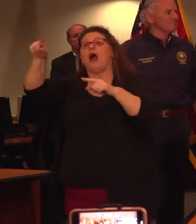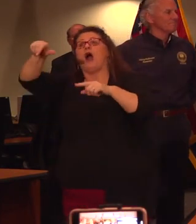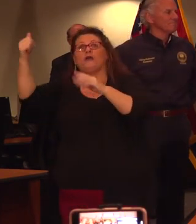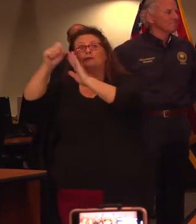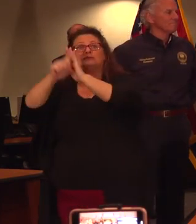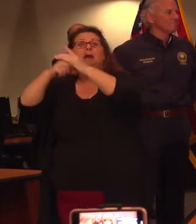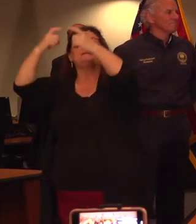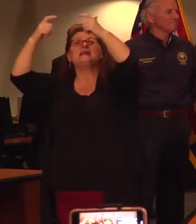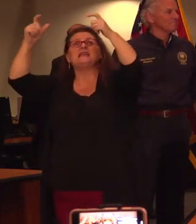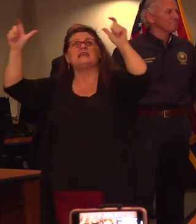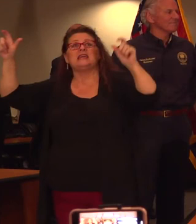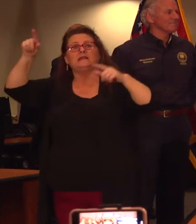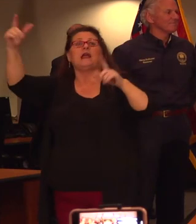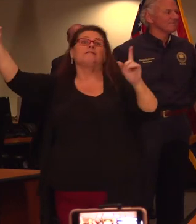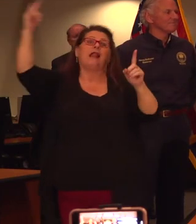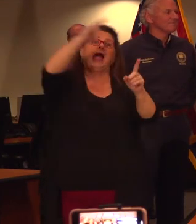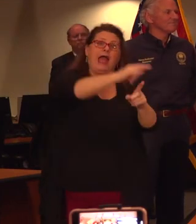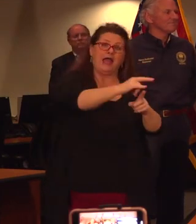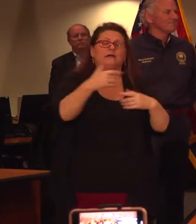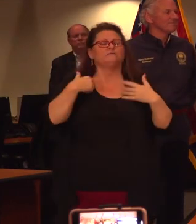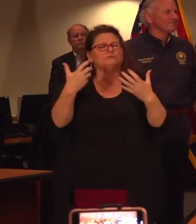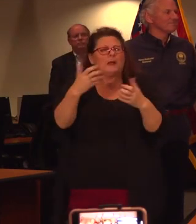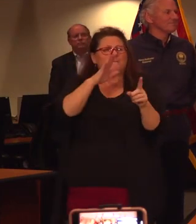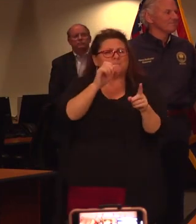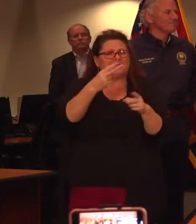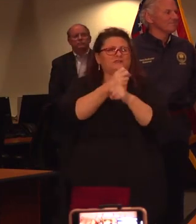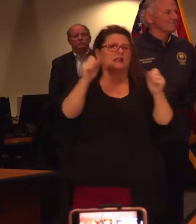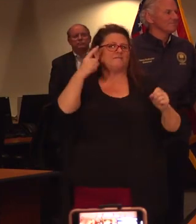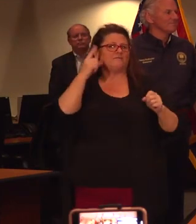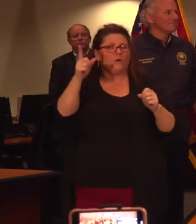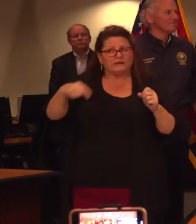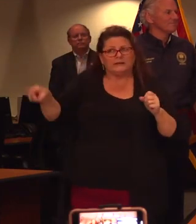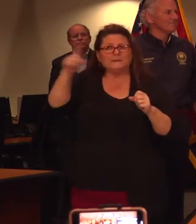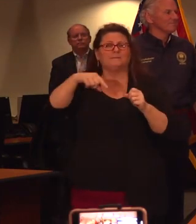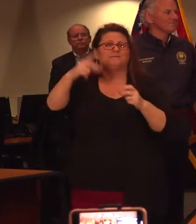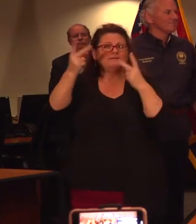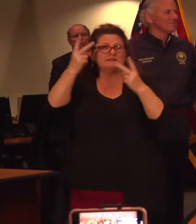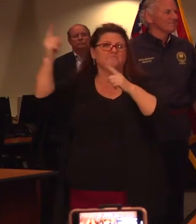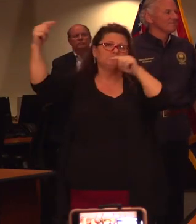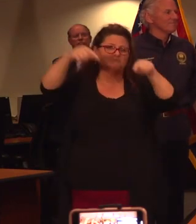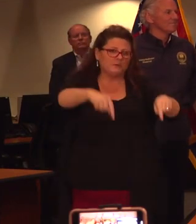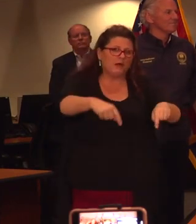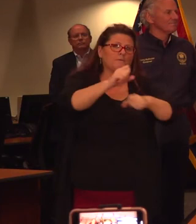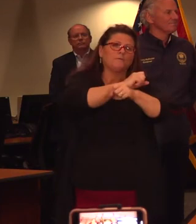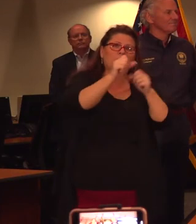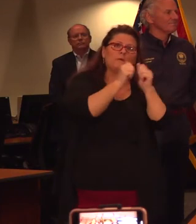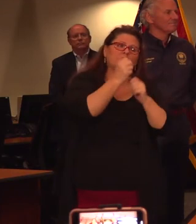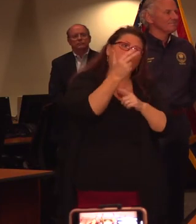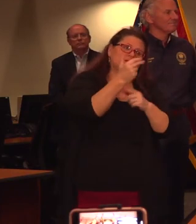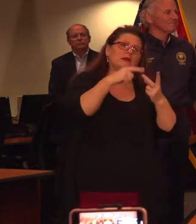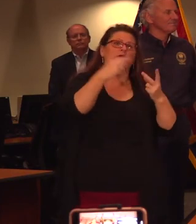restless to go to the beach. So we can create the beach to be a good place to go with proper distancing, working through our hotels and through